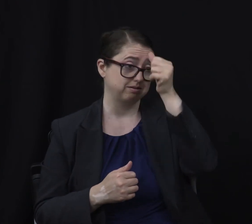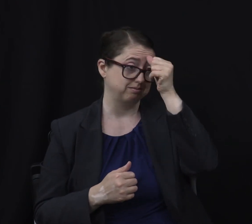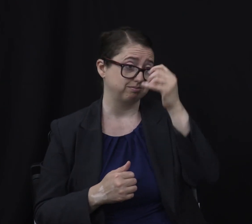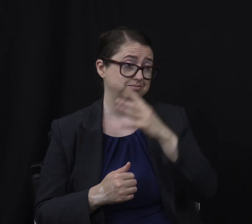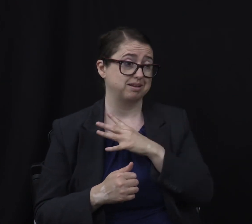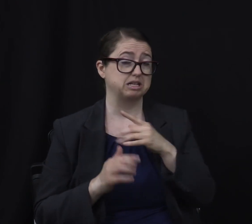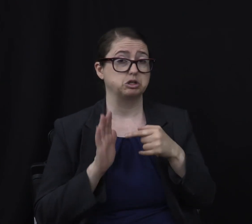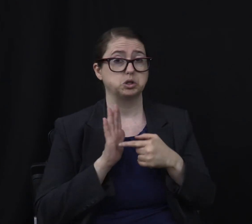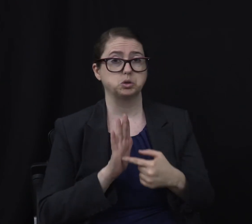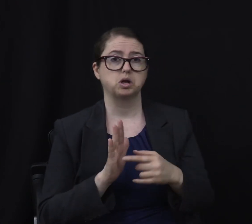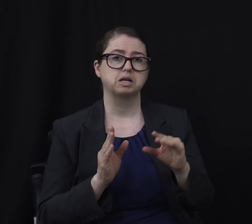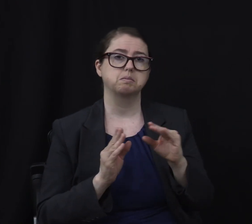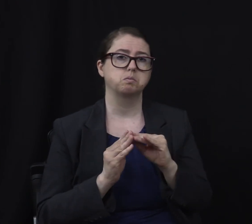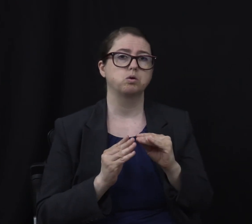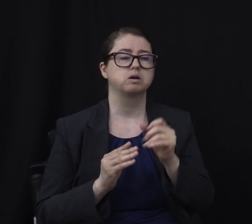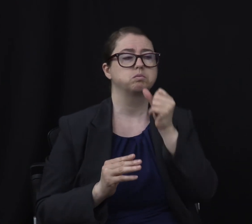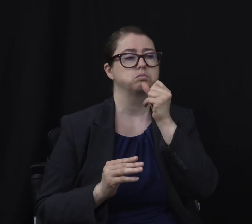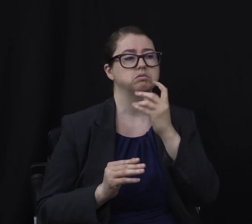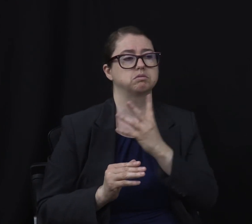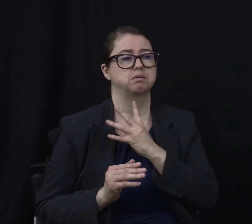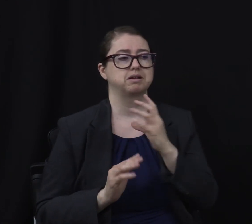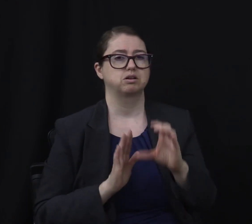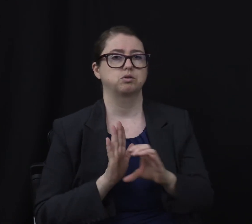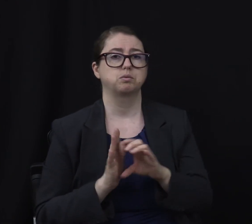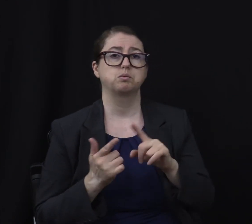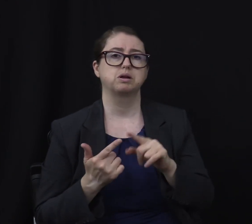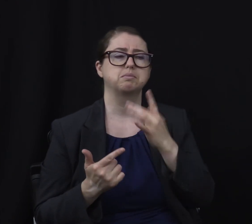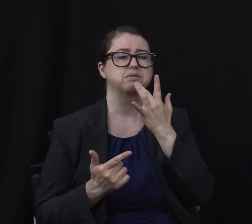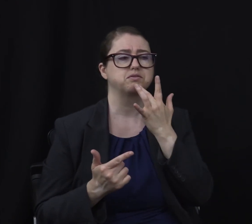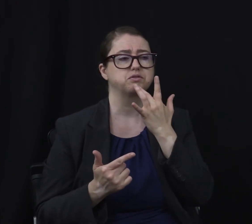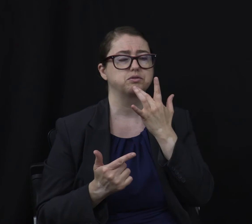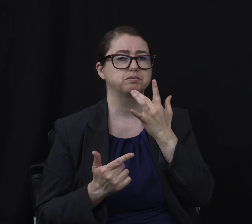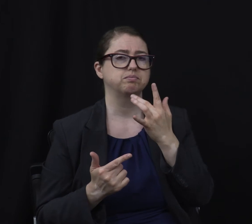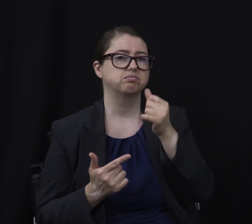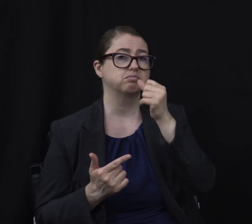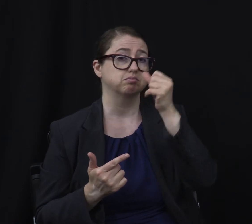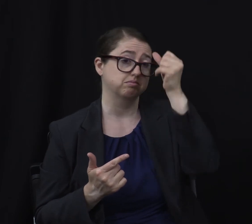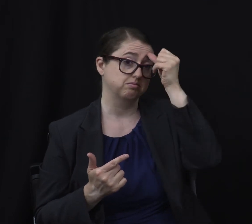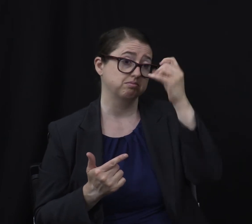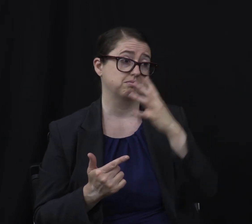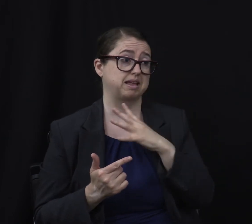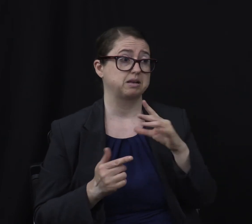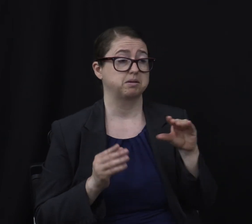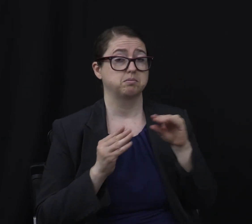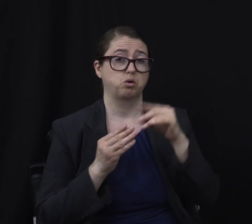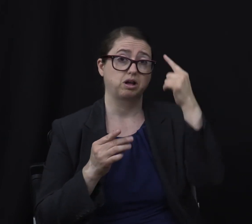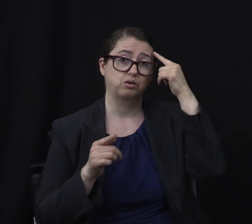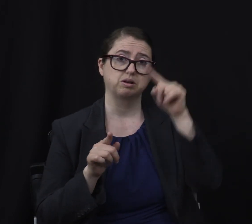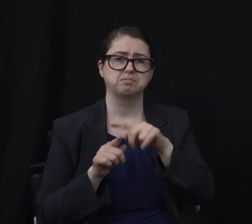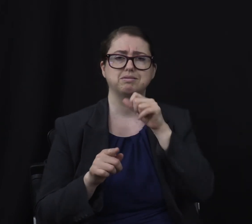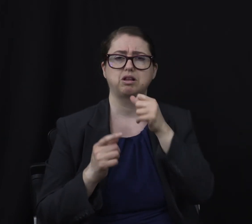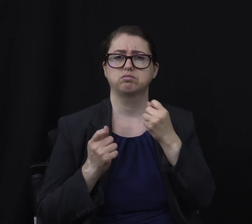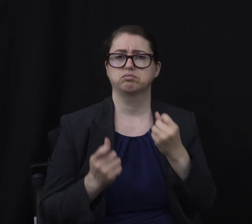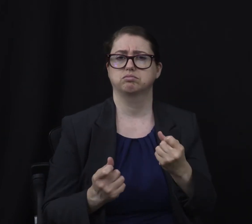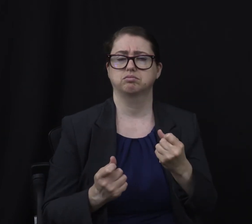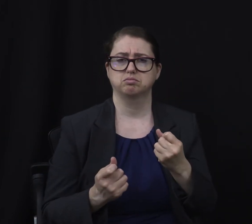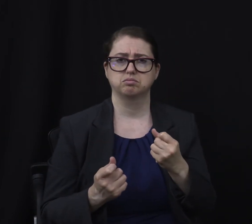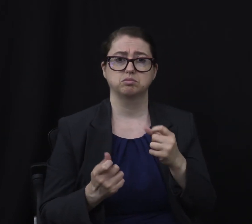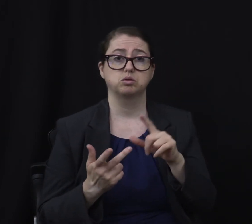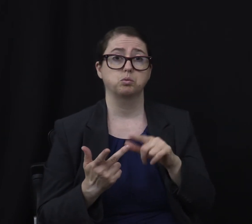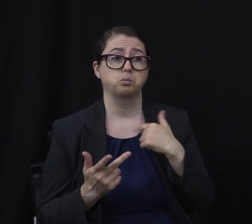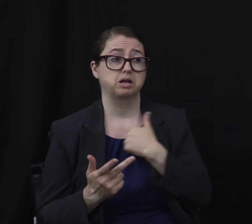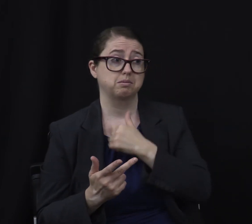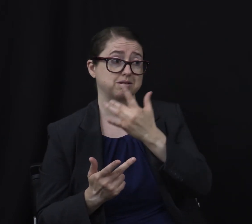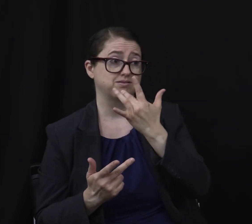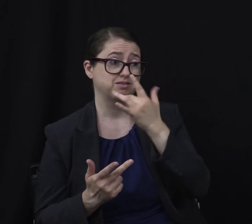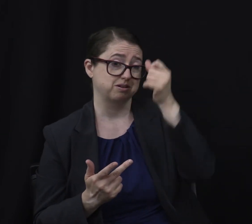feministic qualities. We would much rather they be agreeable than affirmative. We'd much rather they be docile